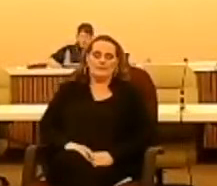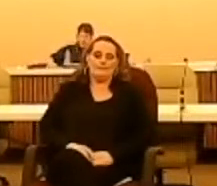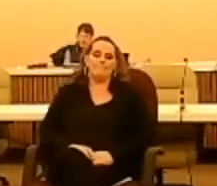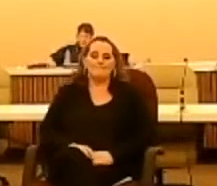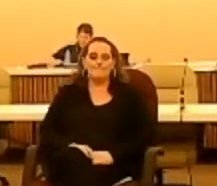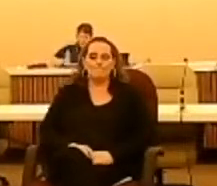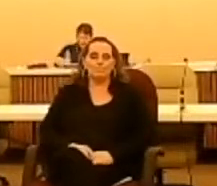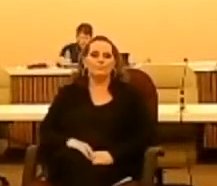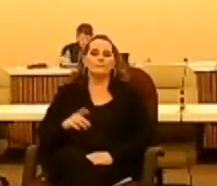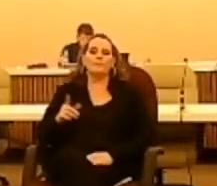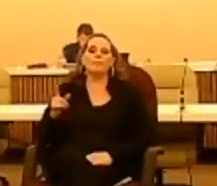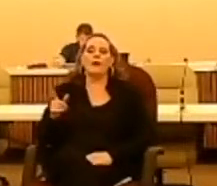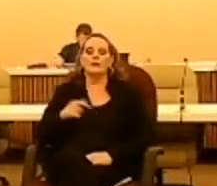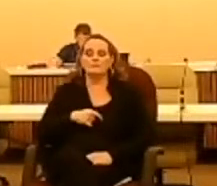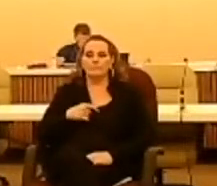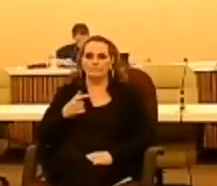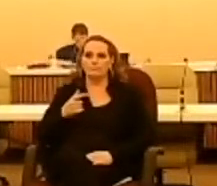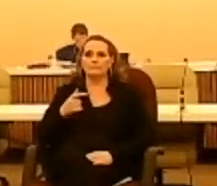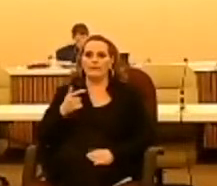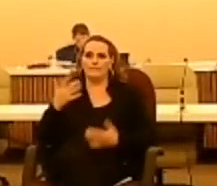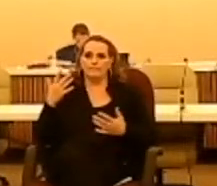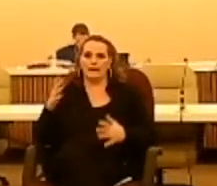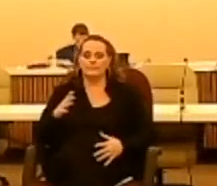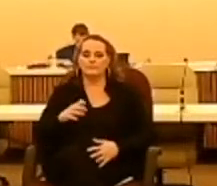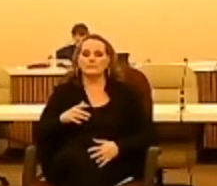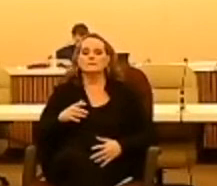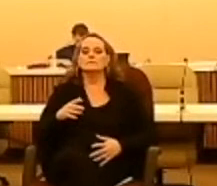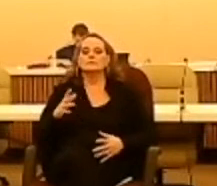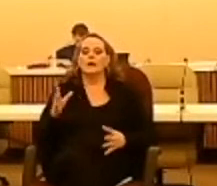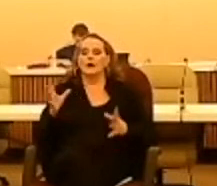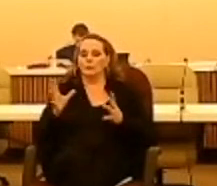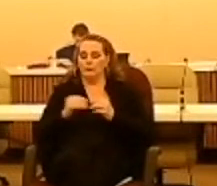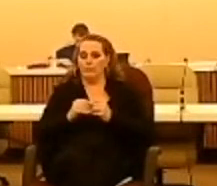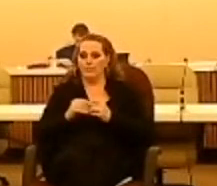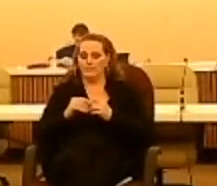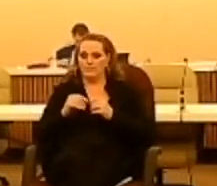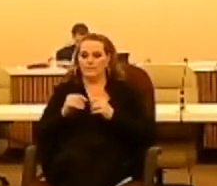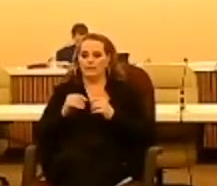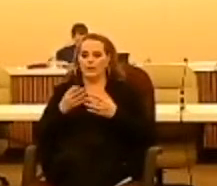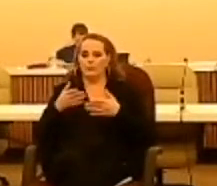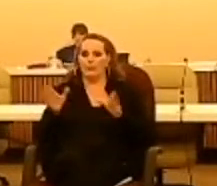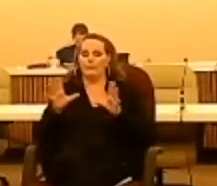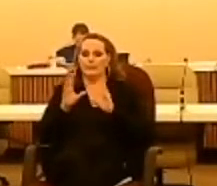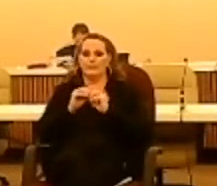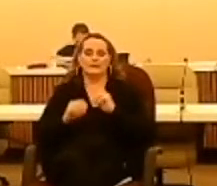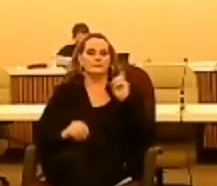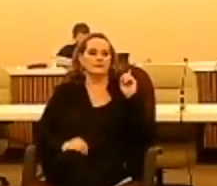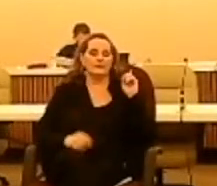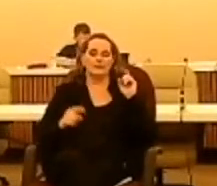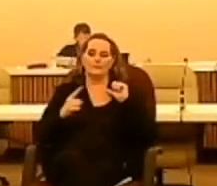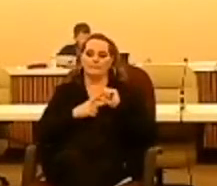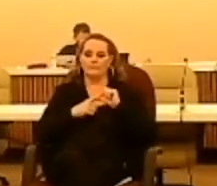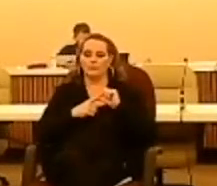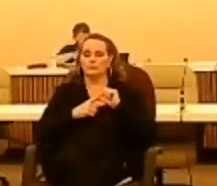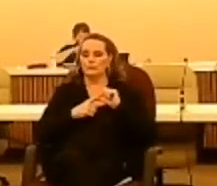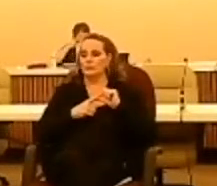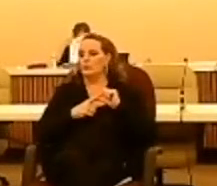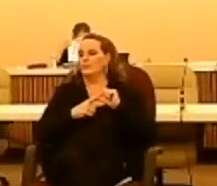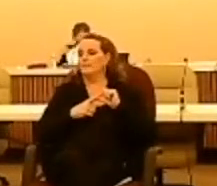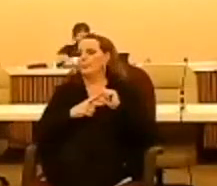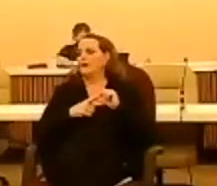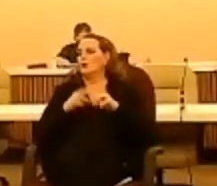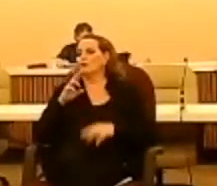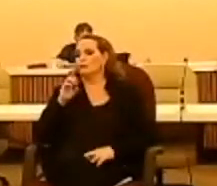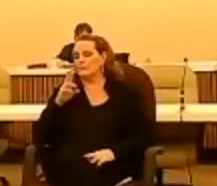That concludes our public hearings. Can I get my first resolution? Mr. Supervisor, fellow town